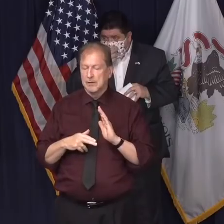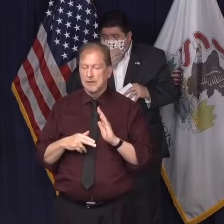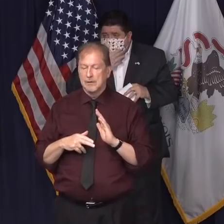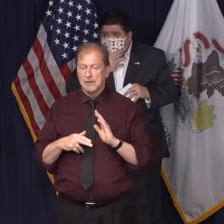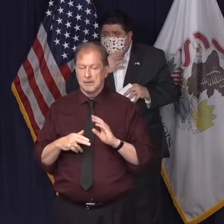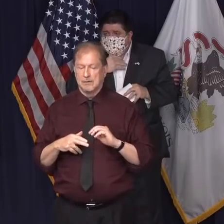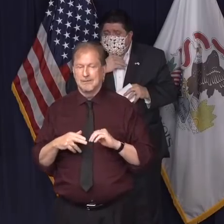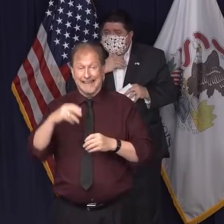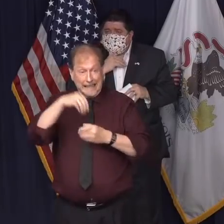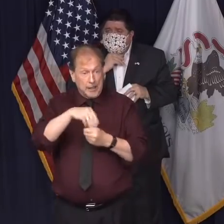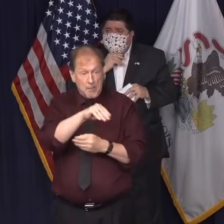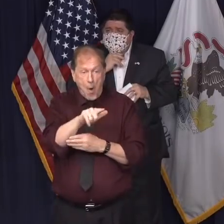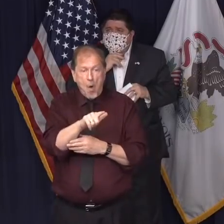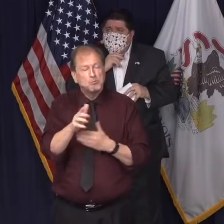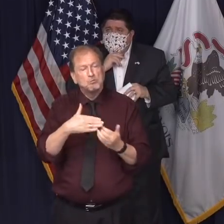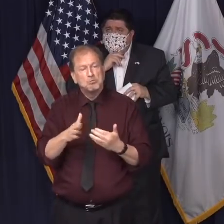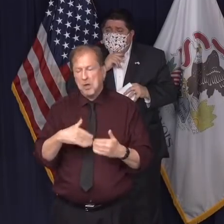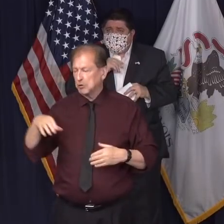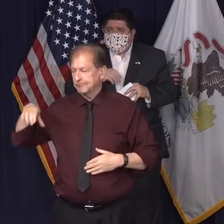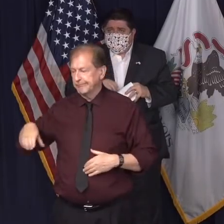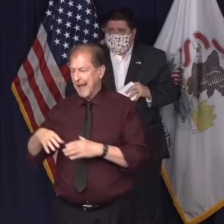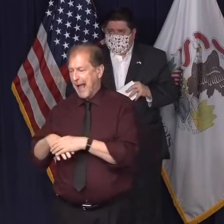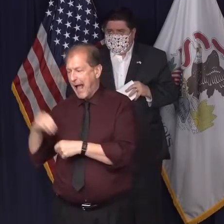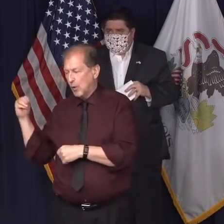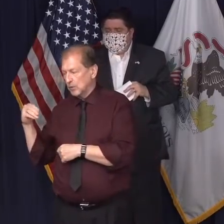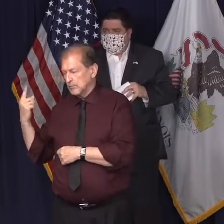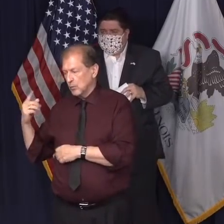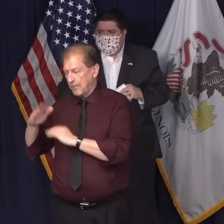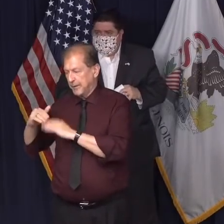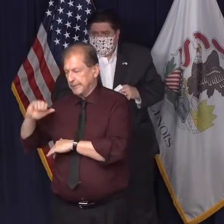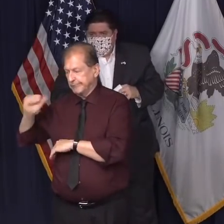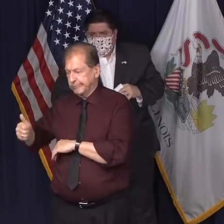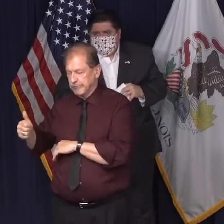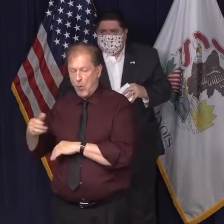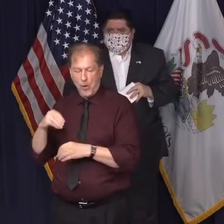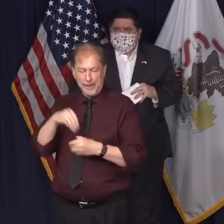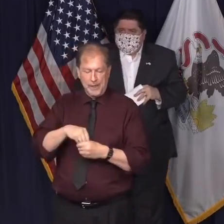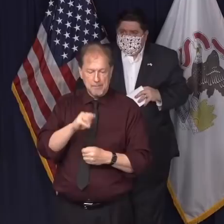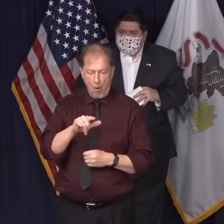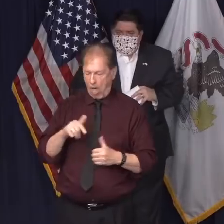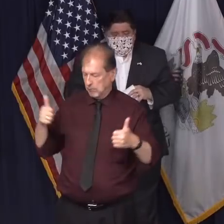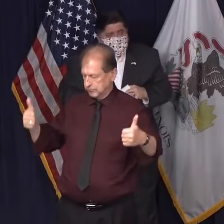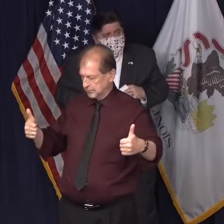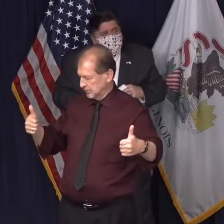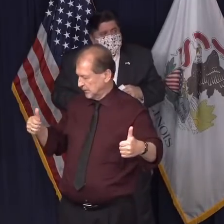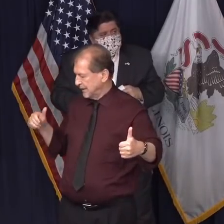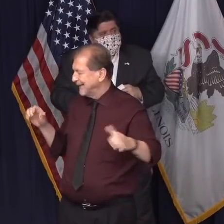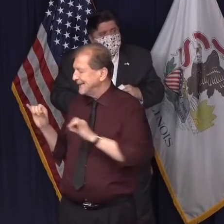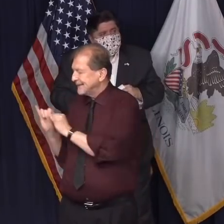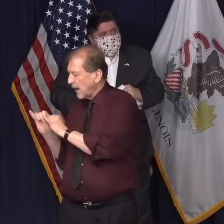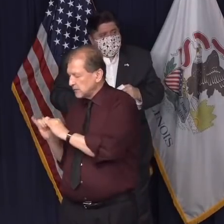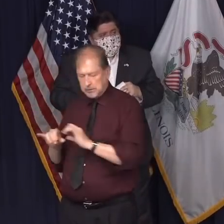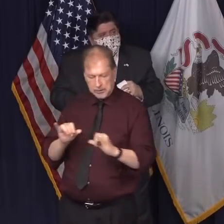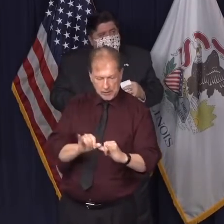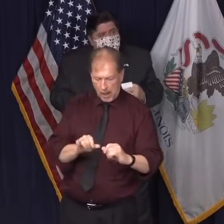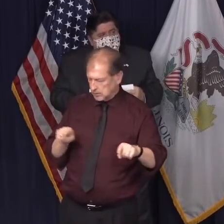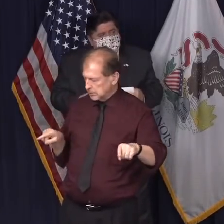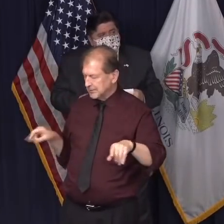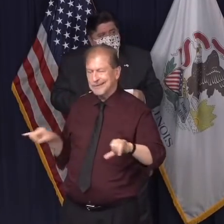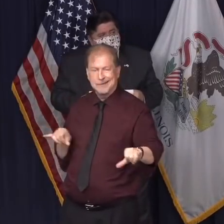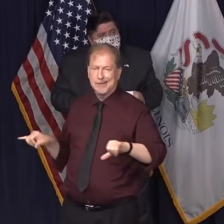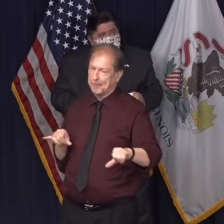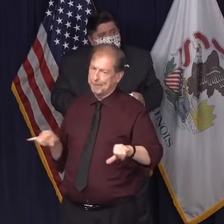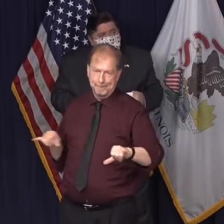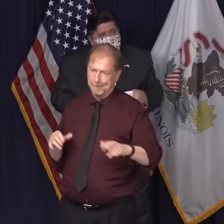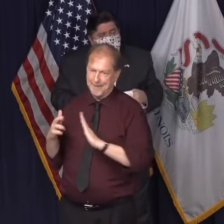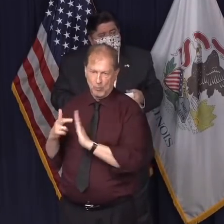I think some of the things that might be hard to implement would be some of the recommendations surrounding like extending the hours